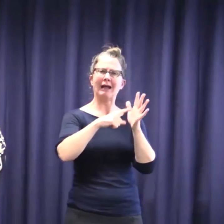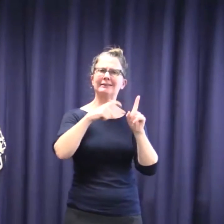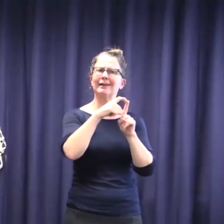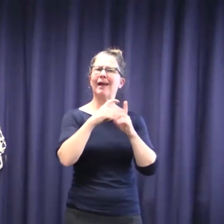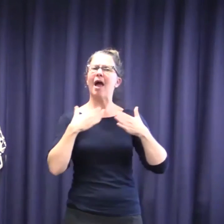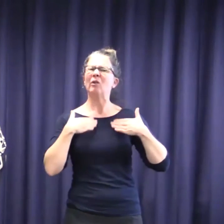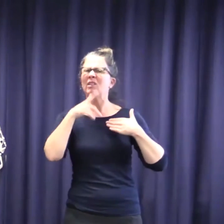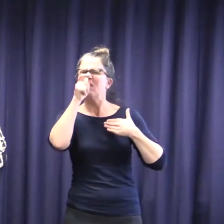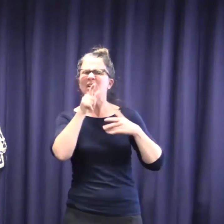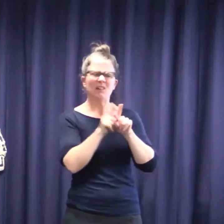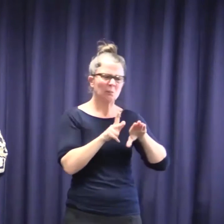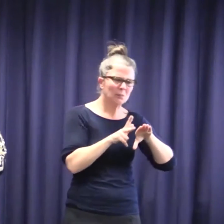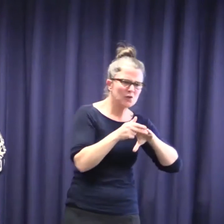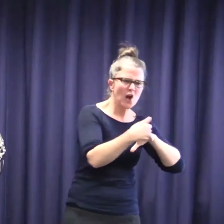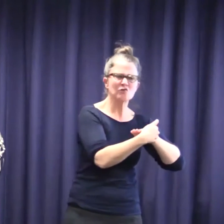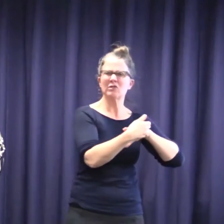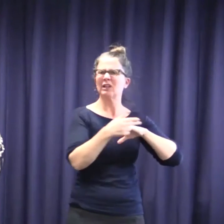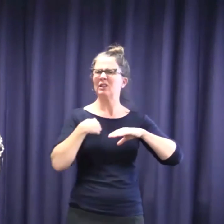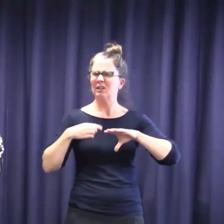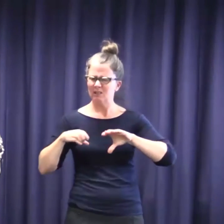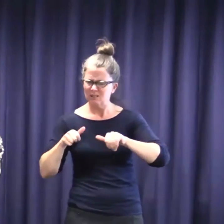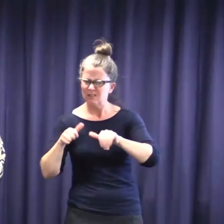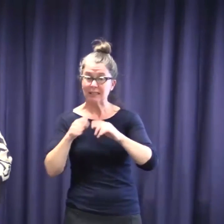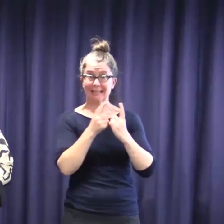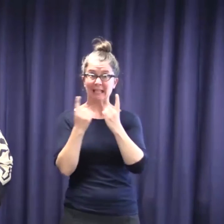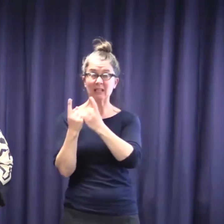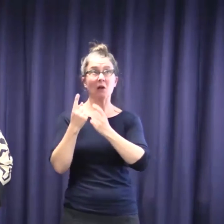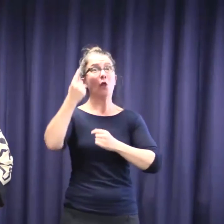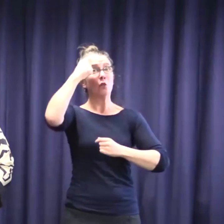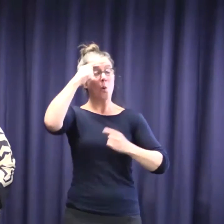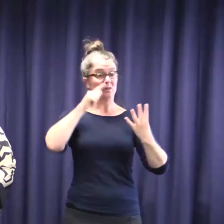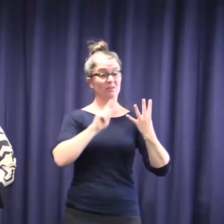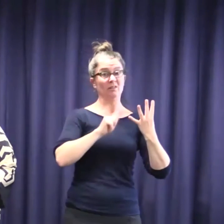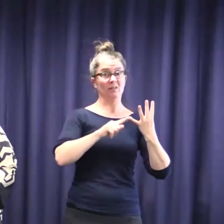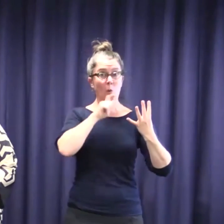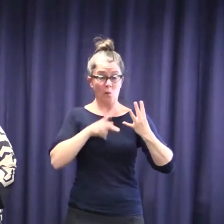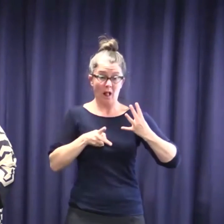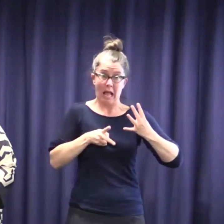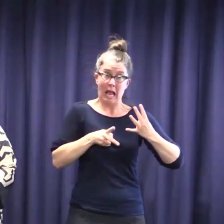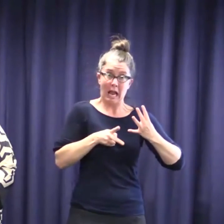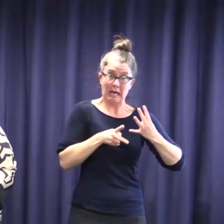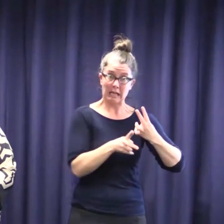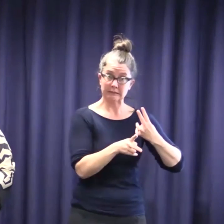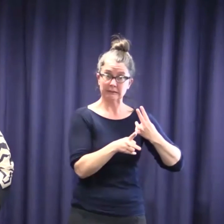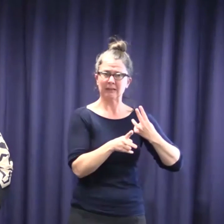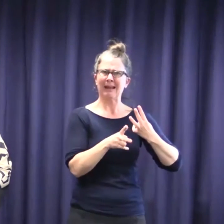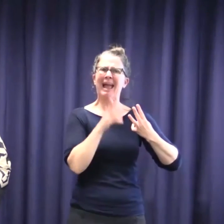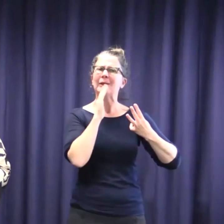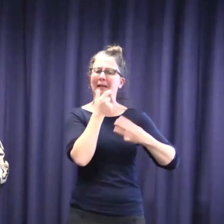confusing. That was something that was looked to be cut, but when we went back and looked